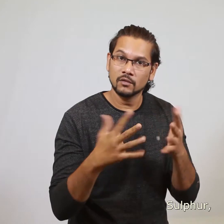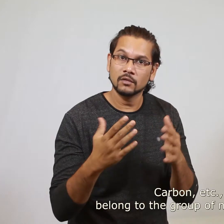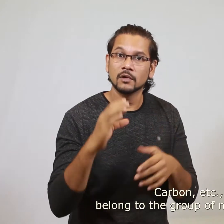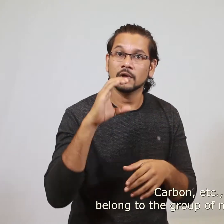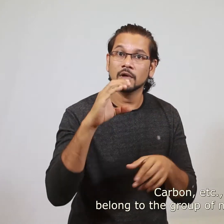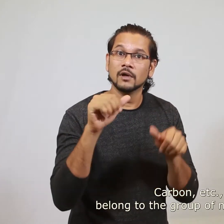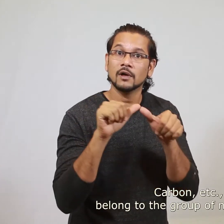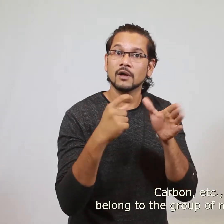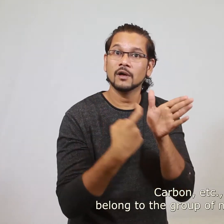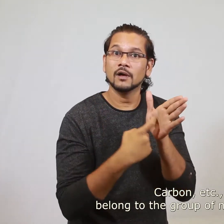carbon,